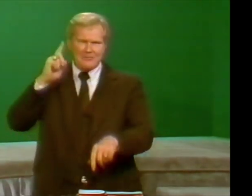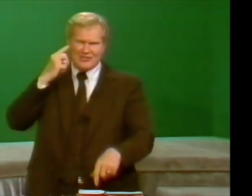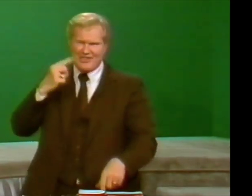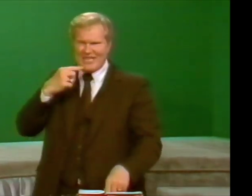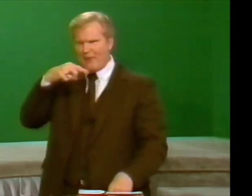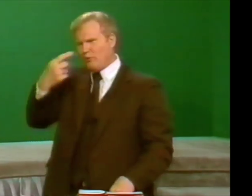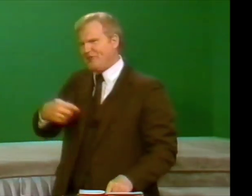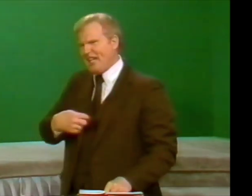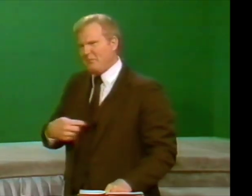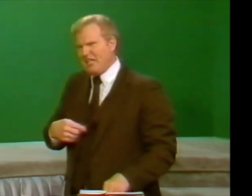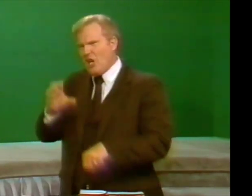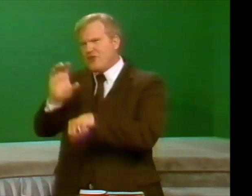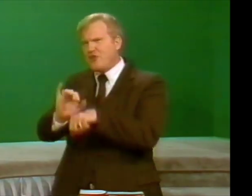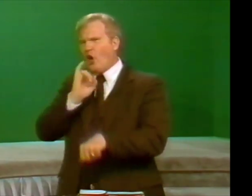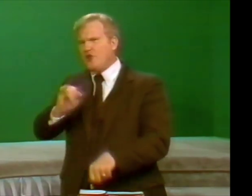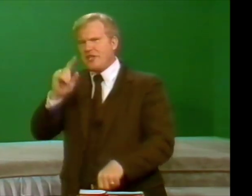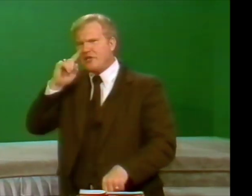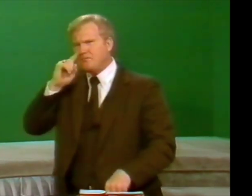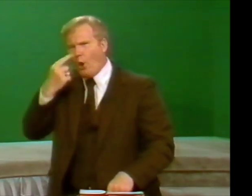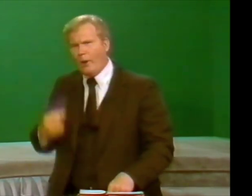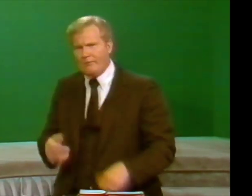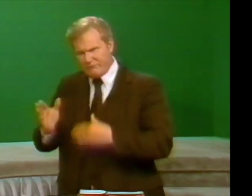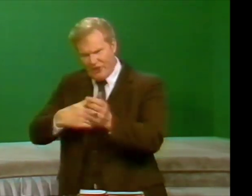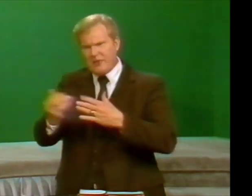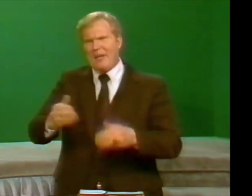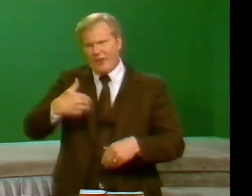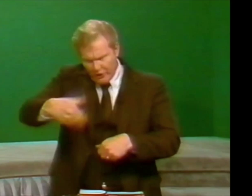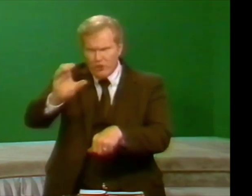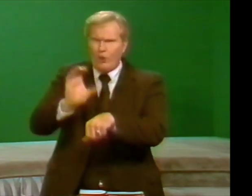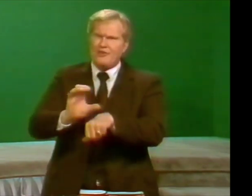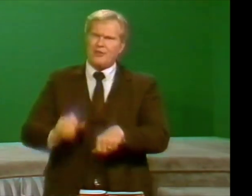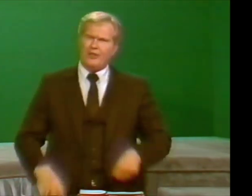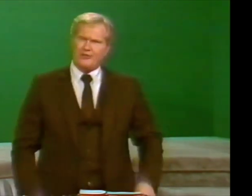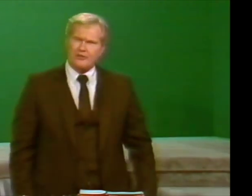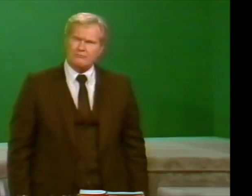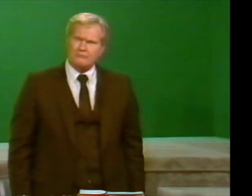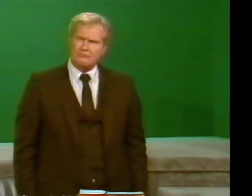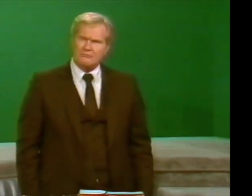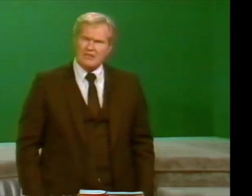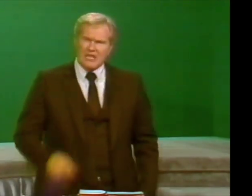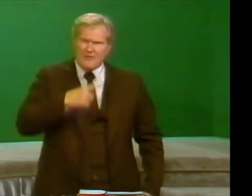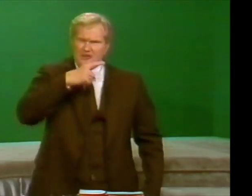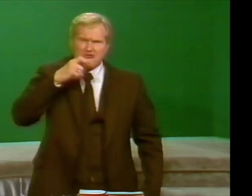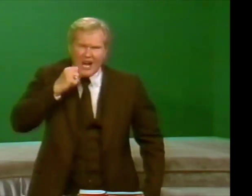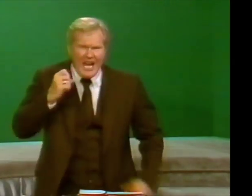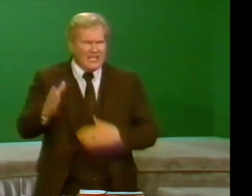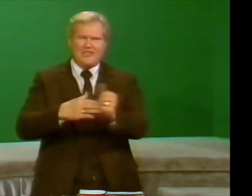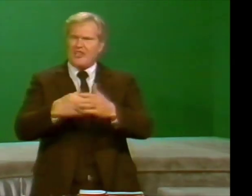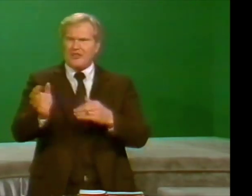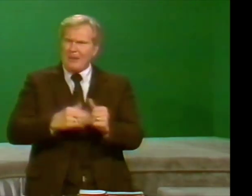the deaf will tell me, church is boring. Doesn't matter, you go to church. If it's dry, it doesn't